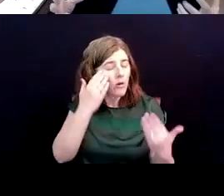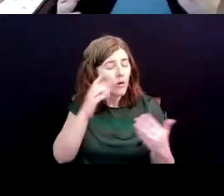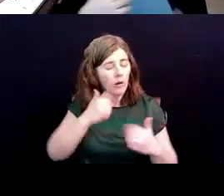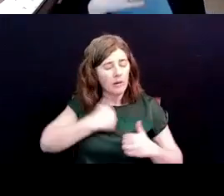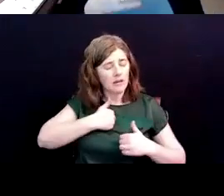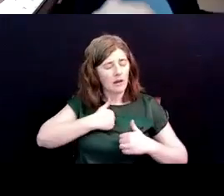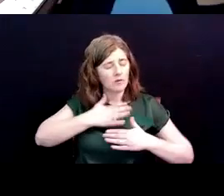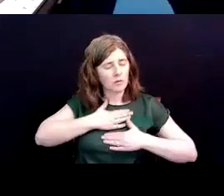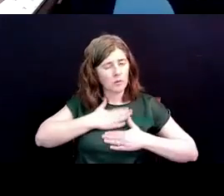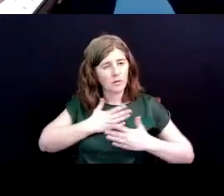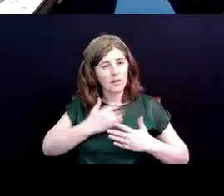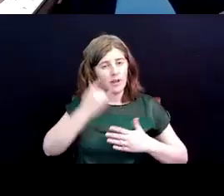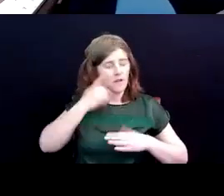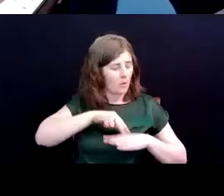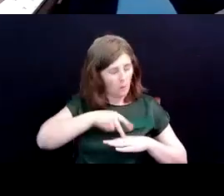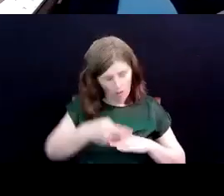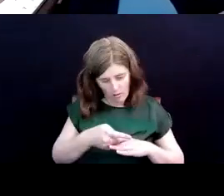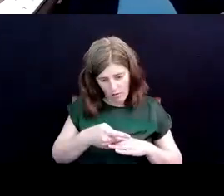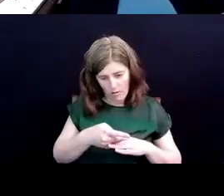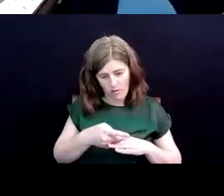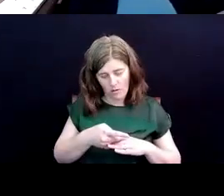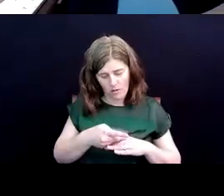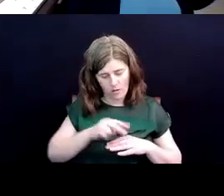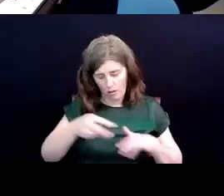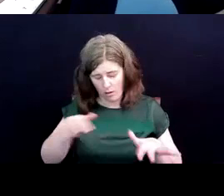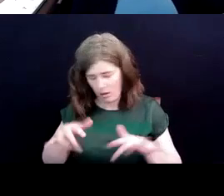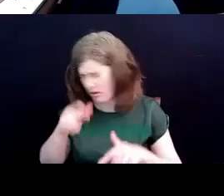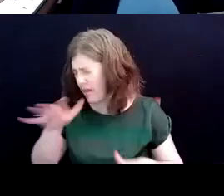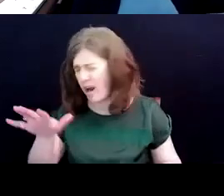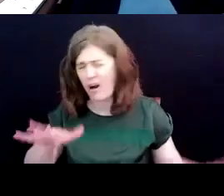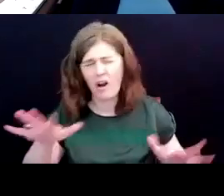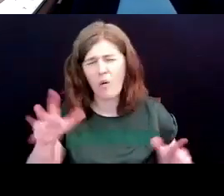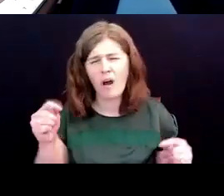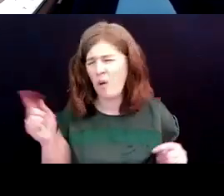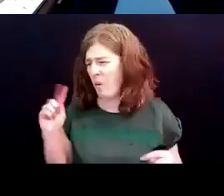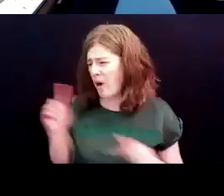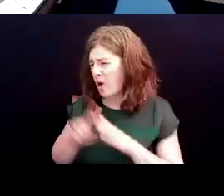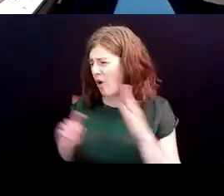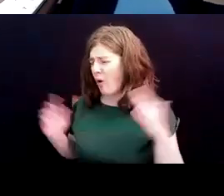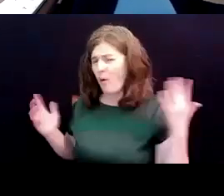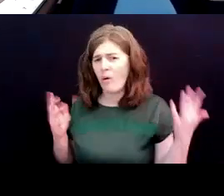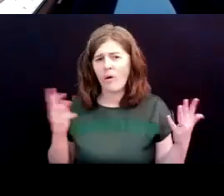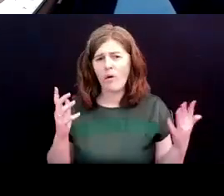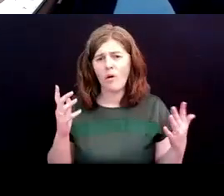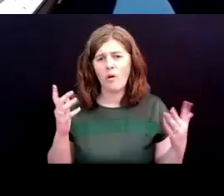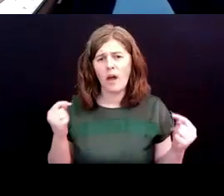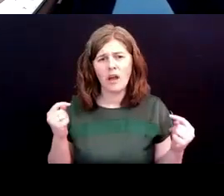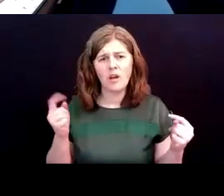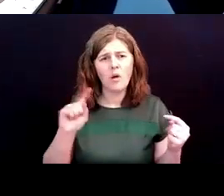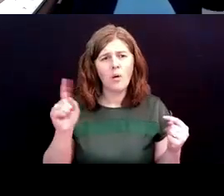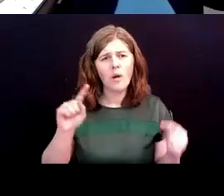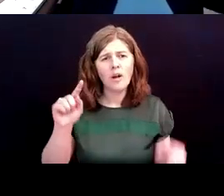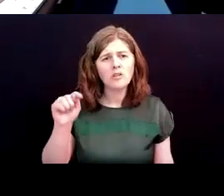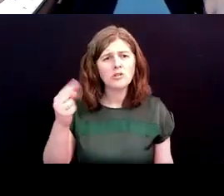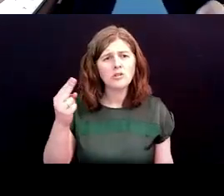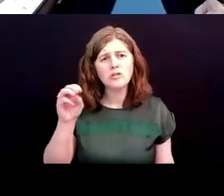self-soothe, if you roll over and whatever you went to bed with isn't there, you're like, what? Where is it? right? Or wait a minute, where's Thomas the Train? I